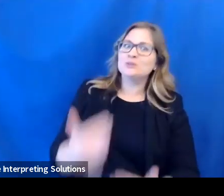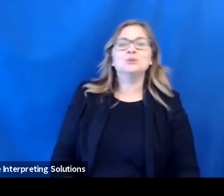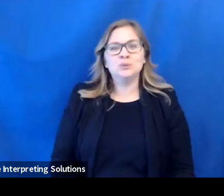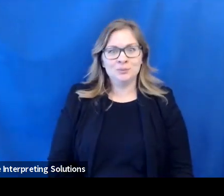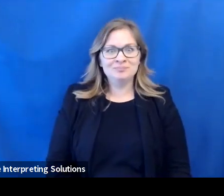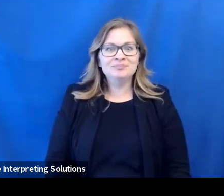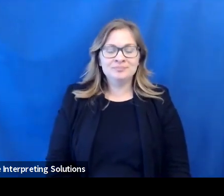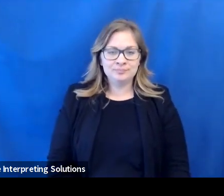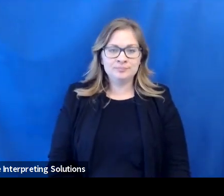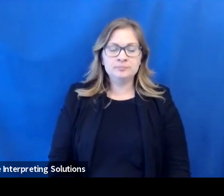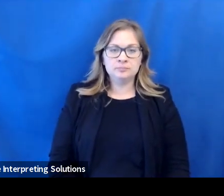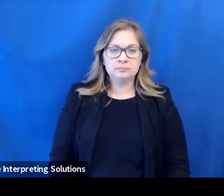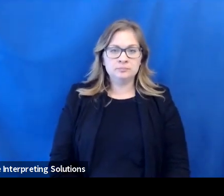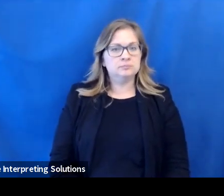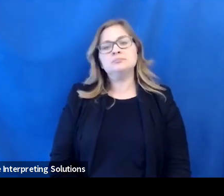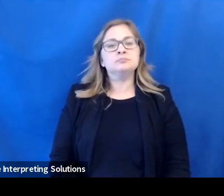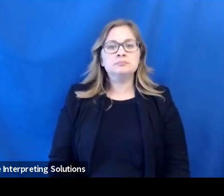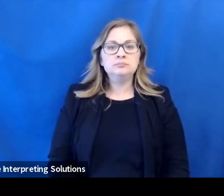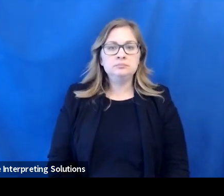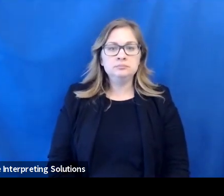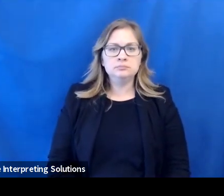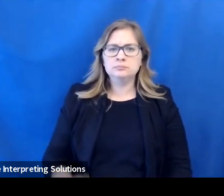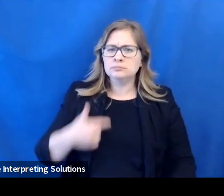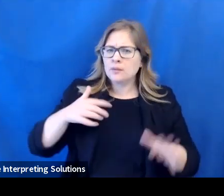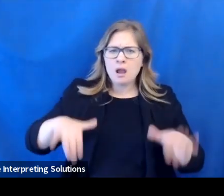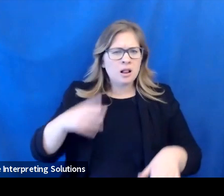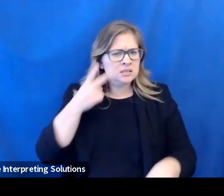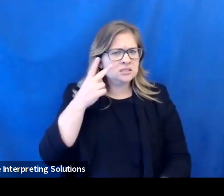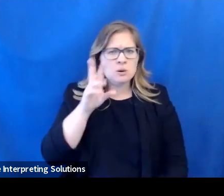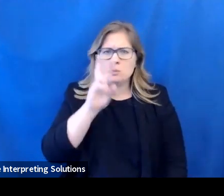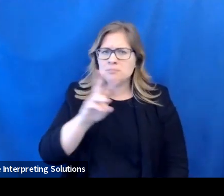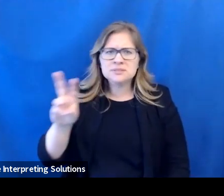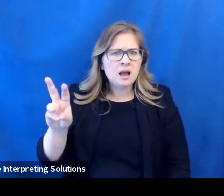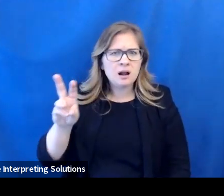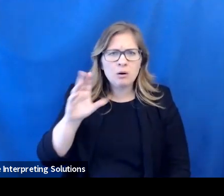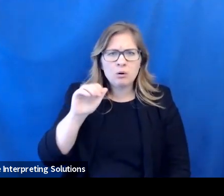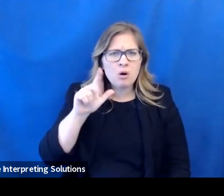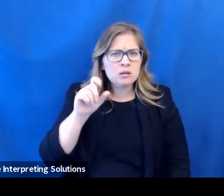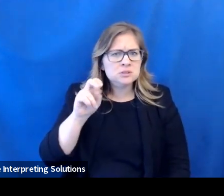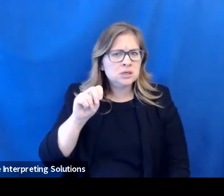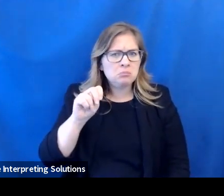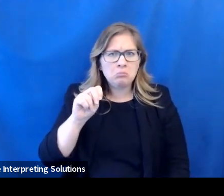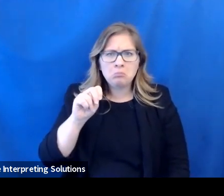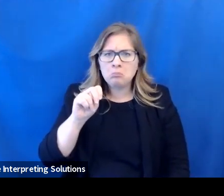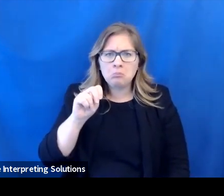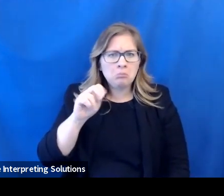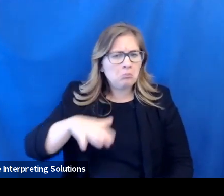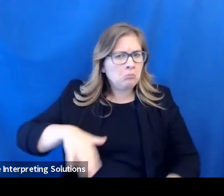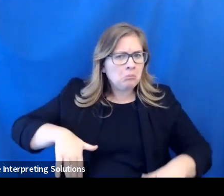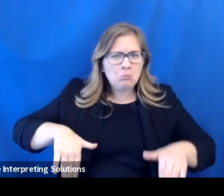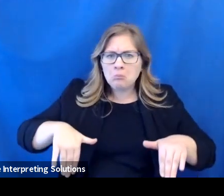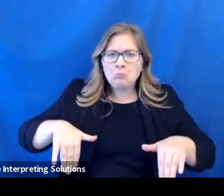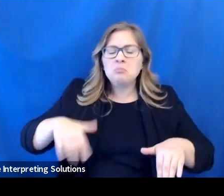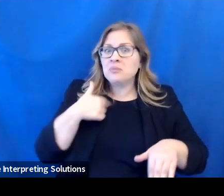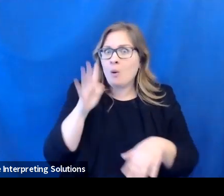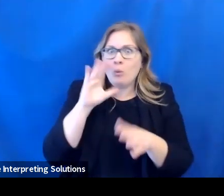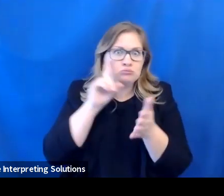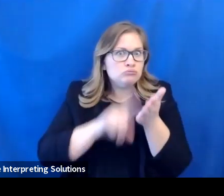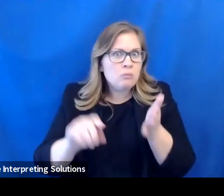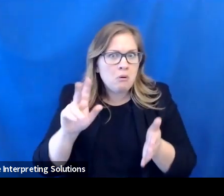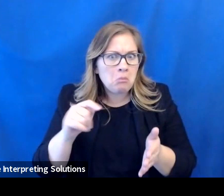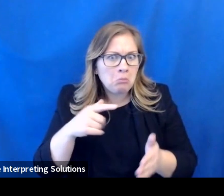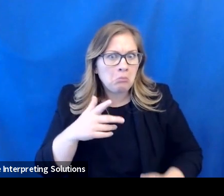that. But I think the Governor's right. Any picture that we can get that helps us understand what's happening with our peers is